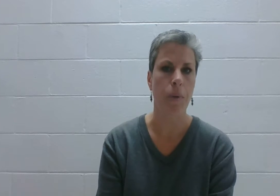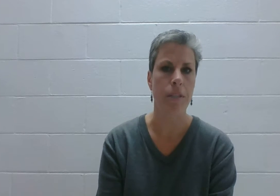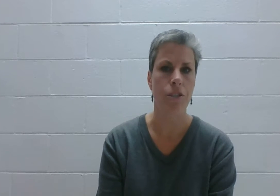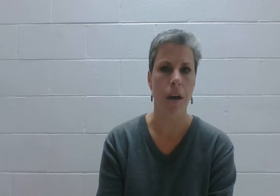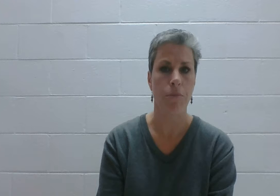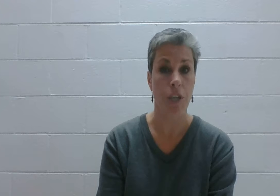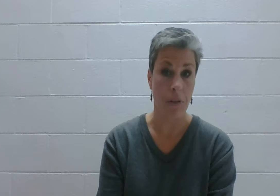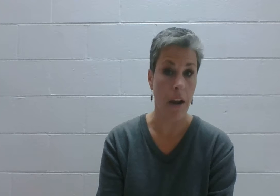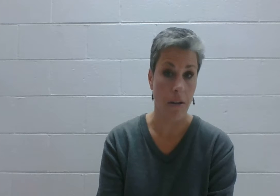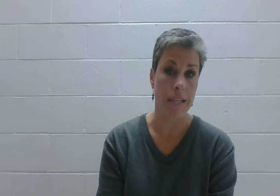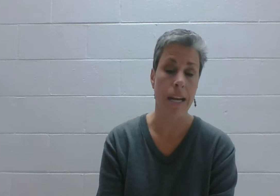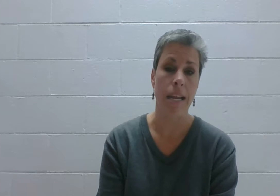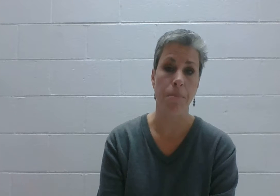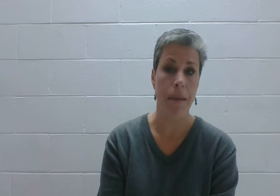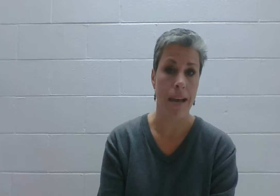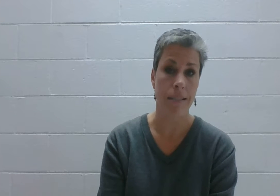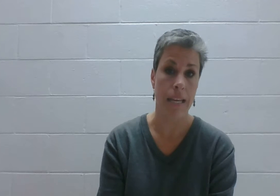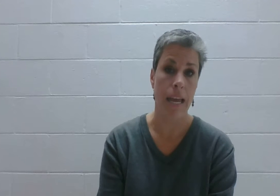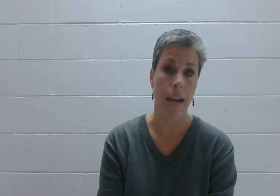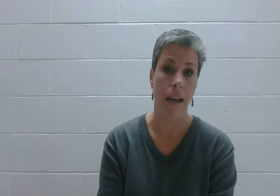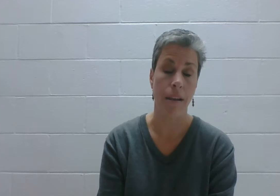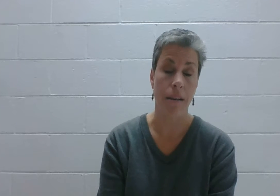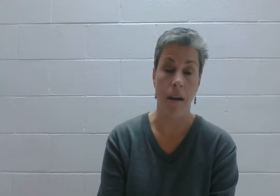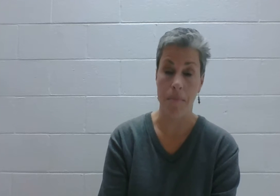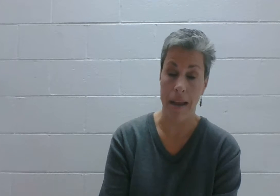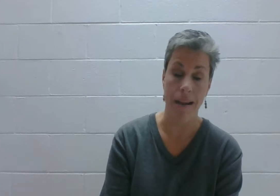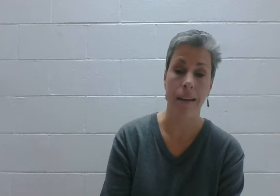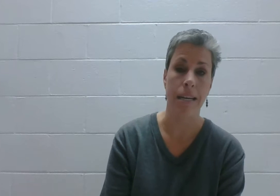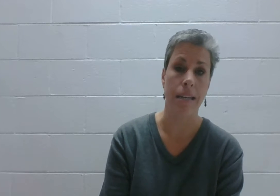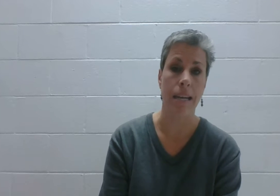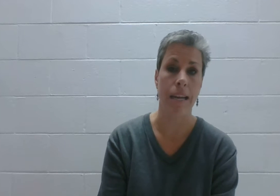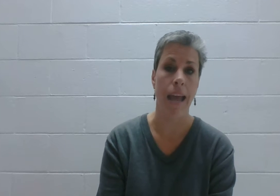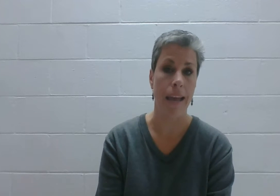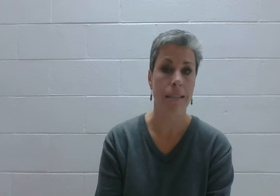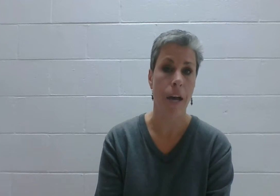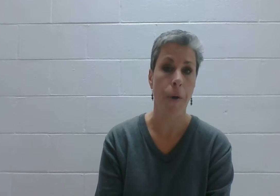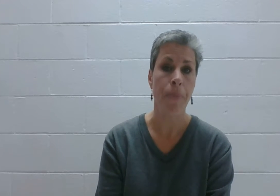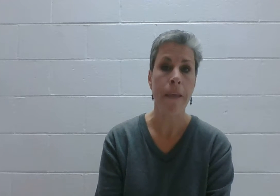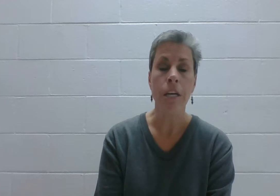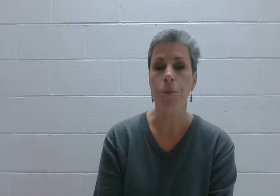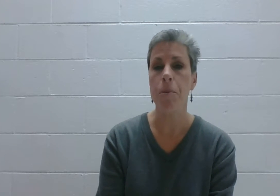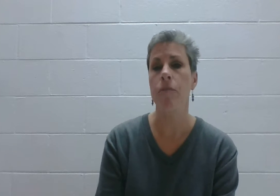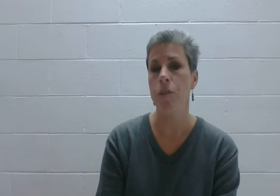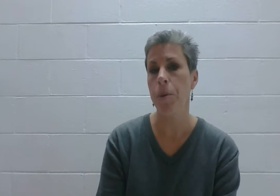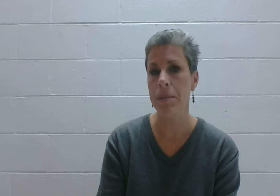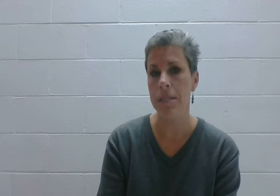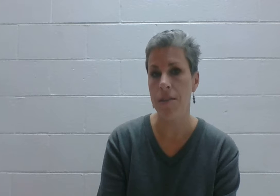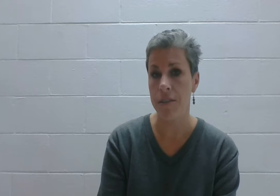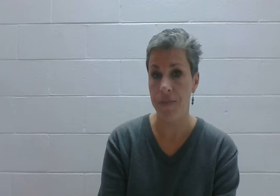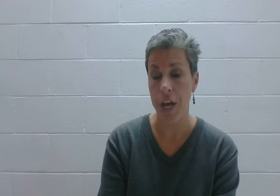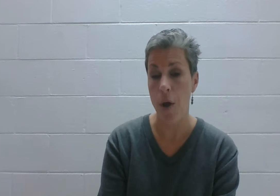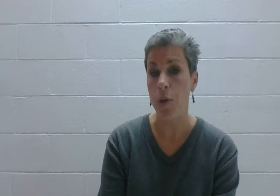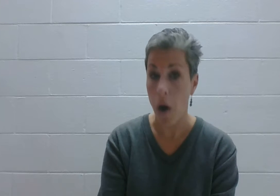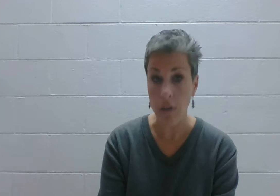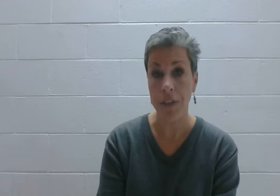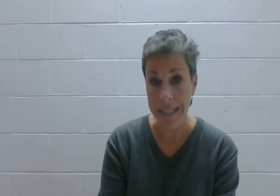which generally aren't done in PSE and not done in ASL. So for the purposes of this video, you are learning